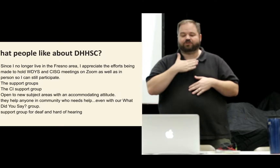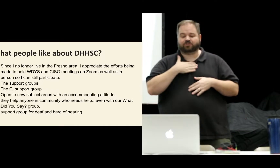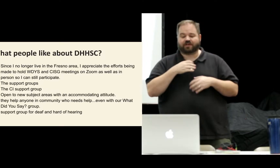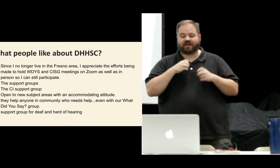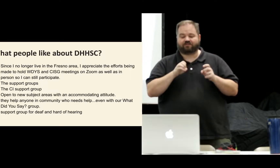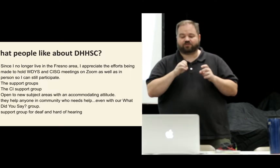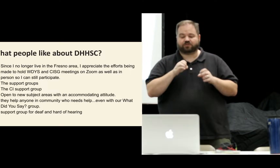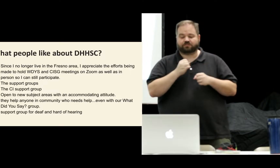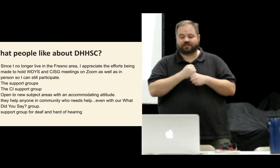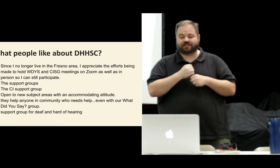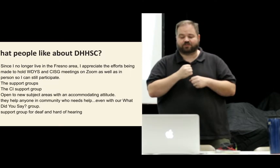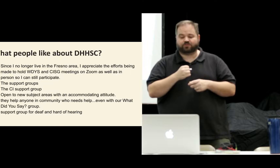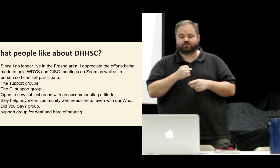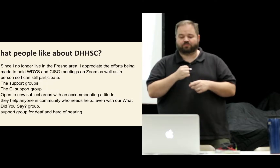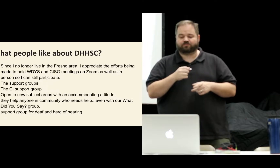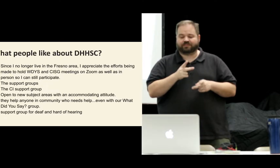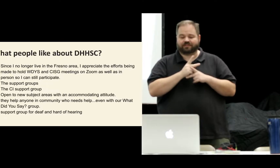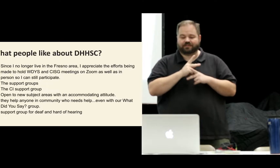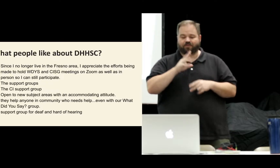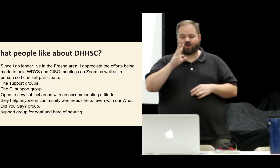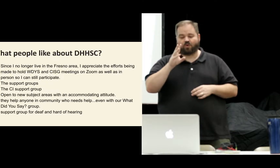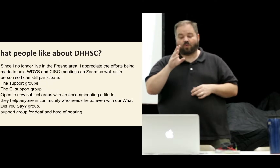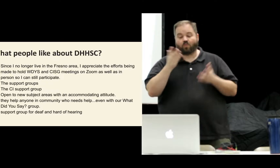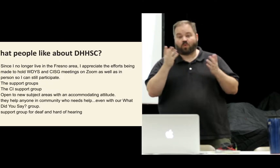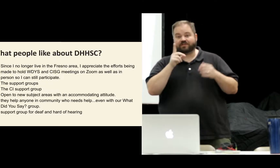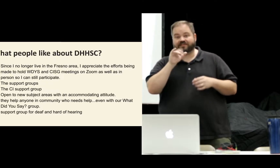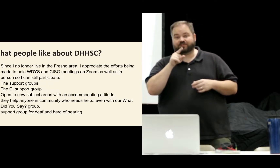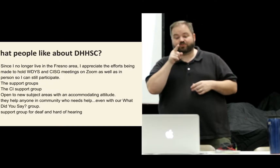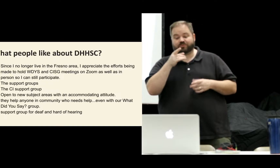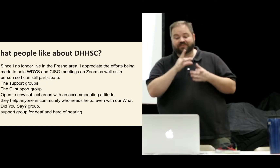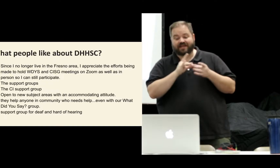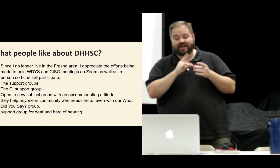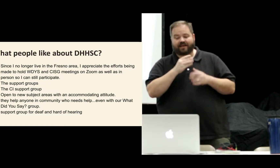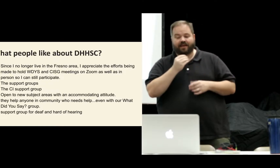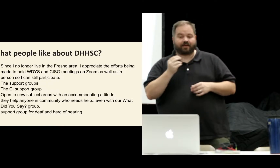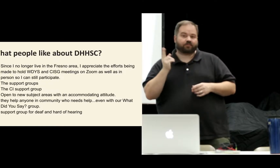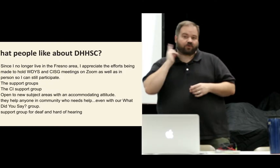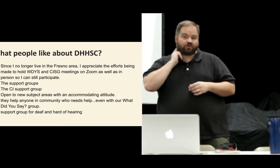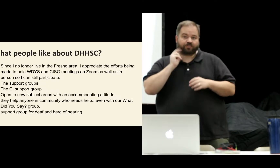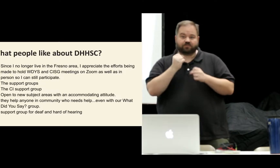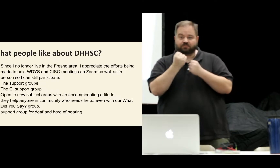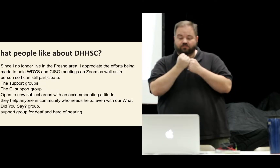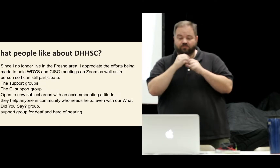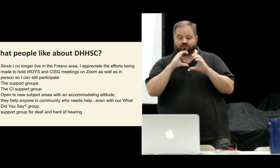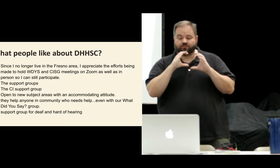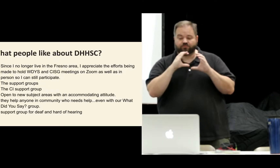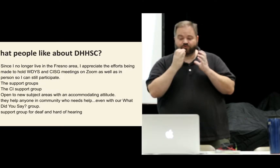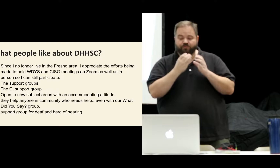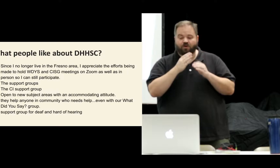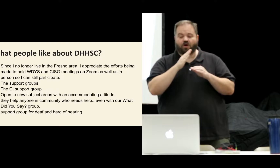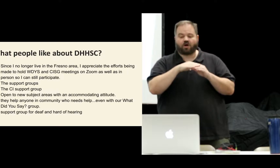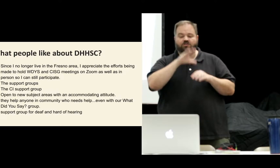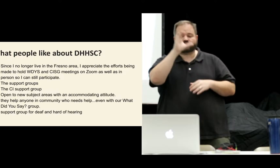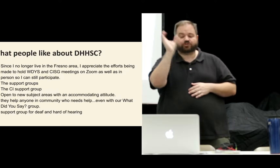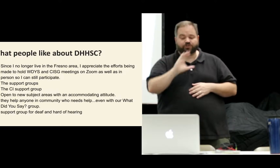And one said, since I no longer live in the Fresno area, I appreciate the efforts being made